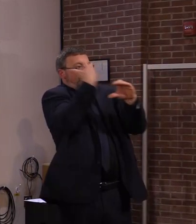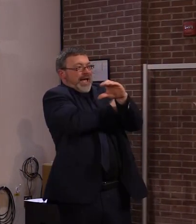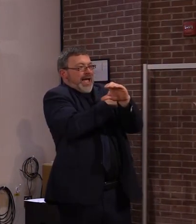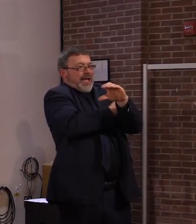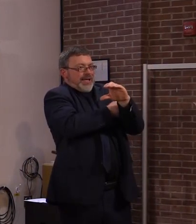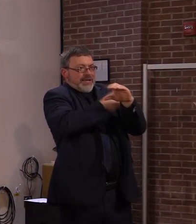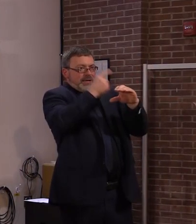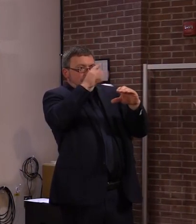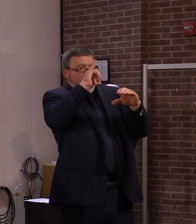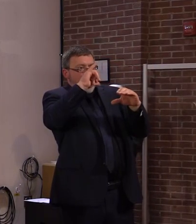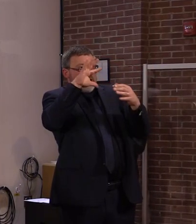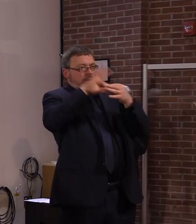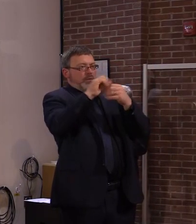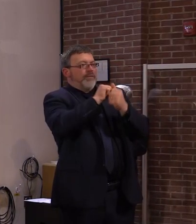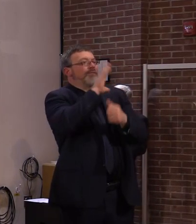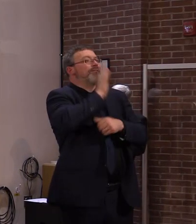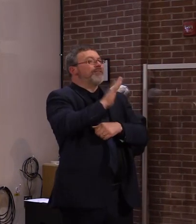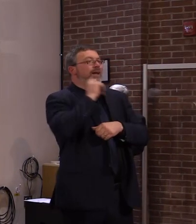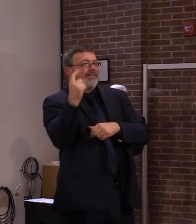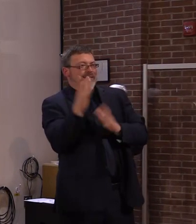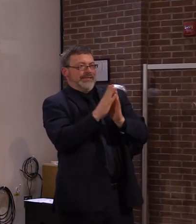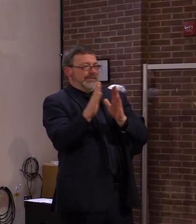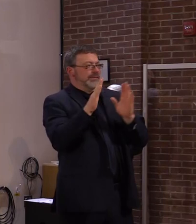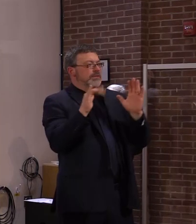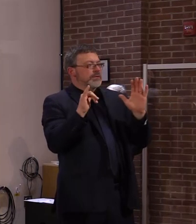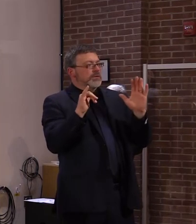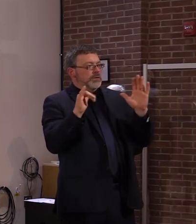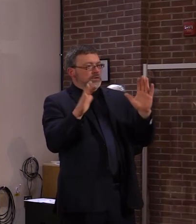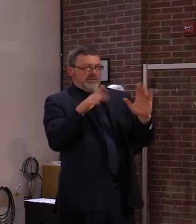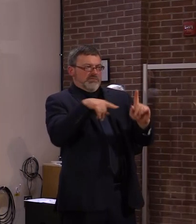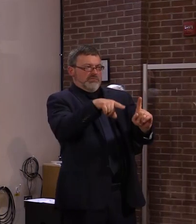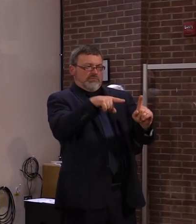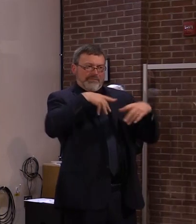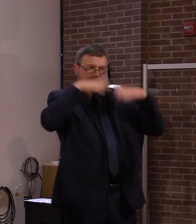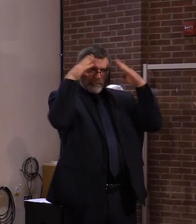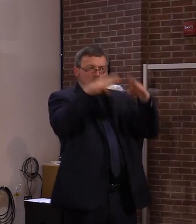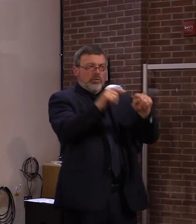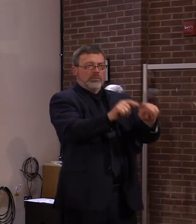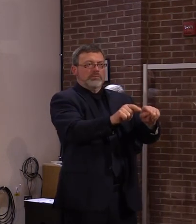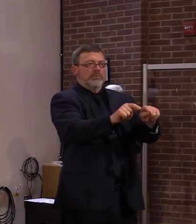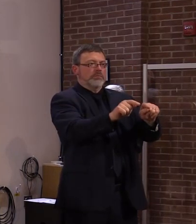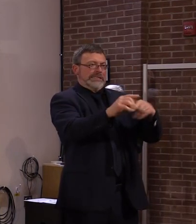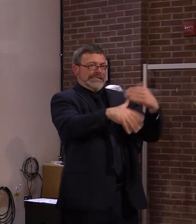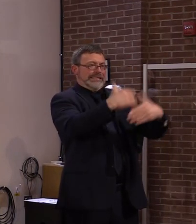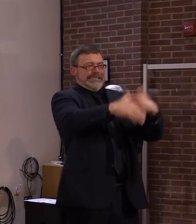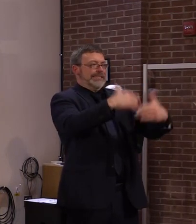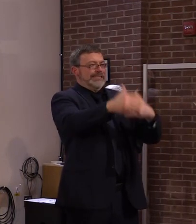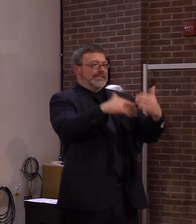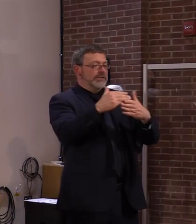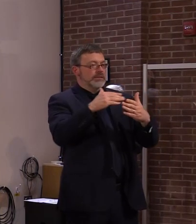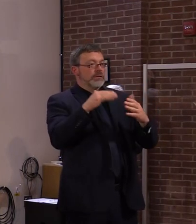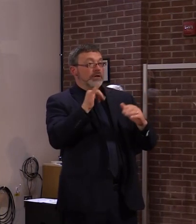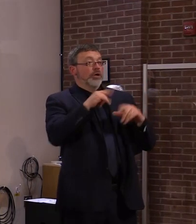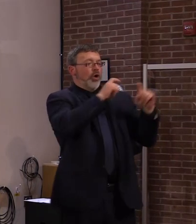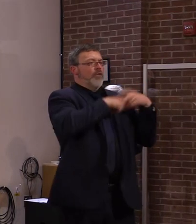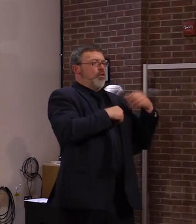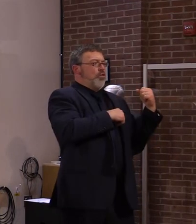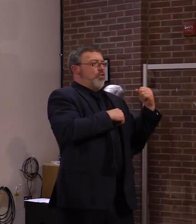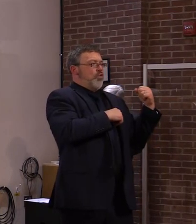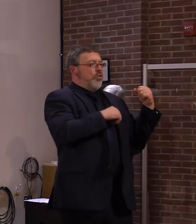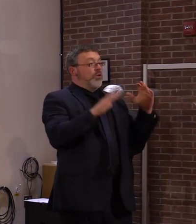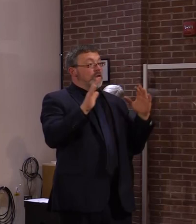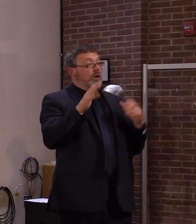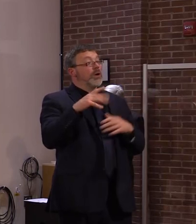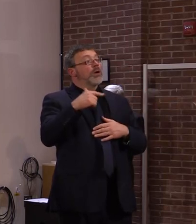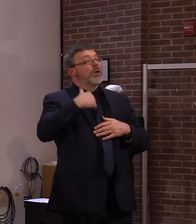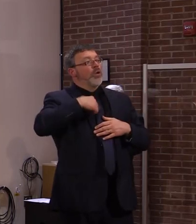baseline information, particularly as the 5 through 11 vaccination campaign rolls out in the next couple of weeks. We do intend to point the